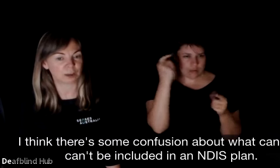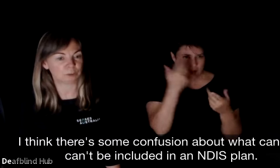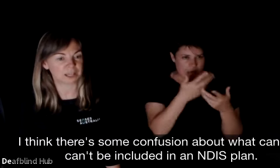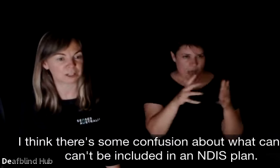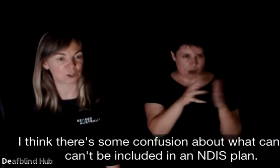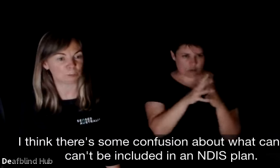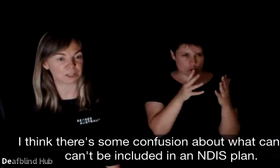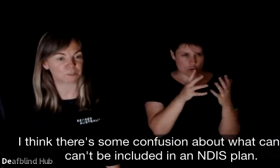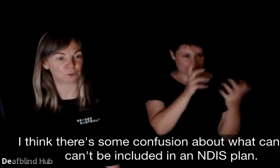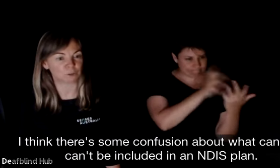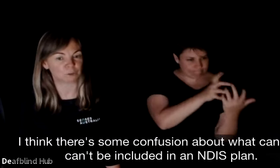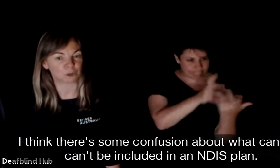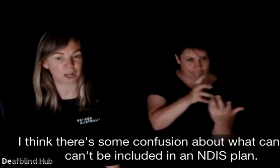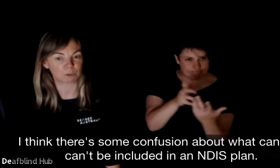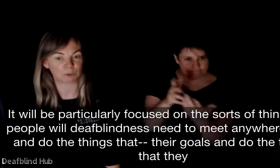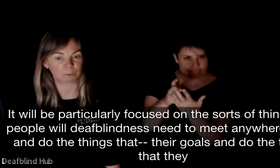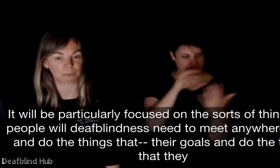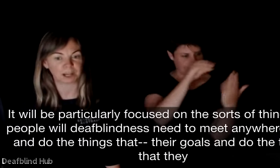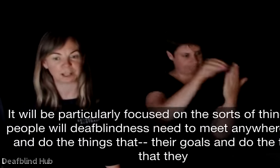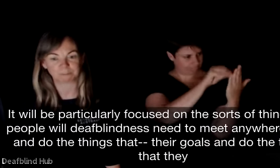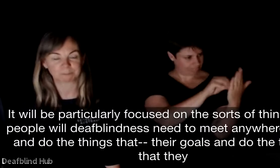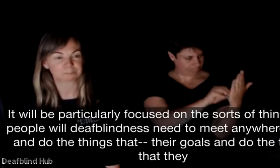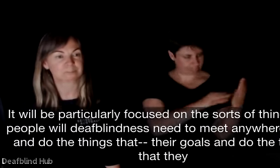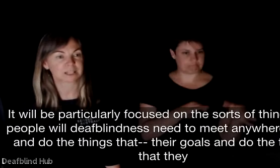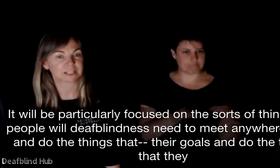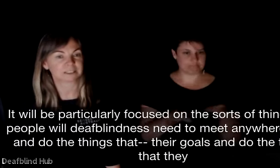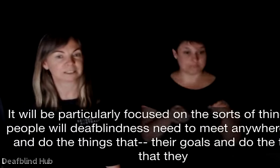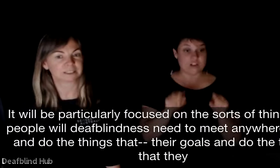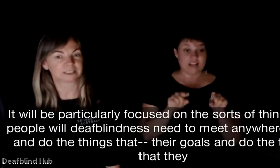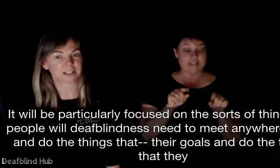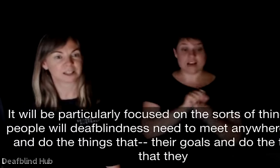So that will be our topic for April, May.